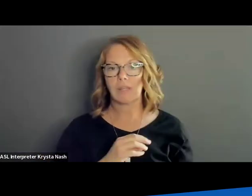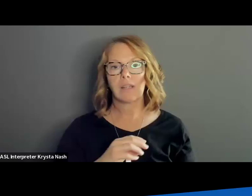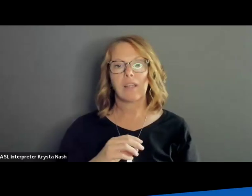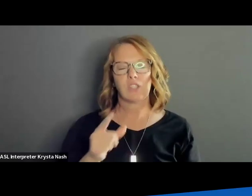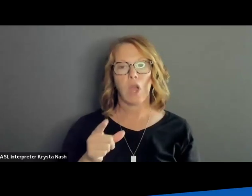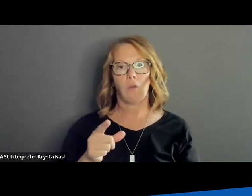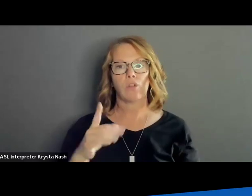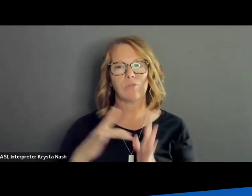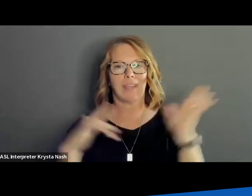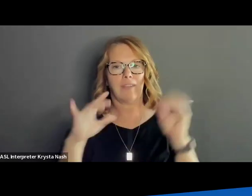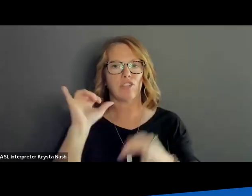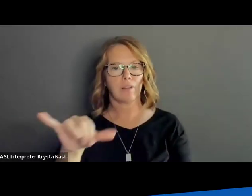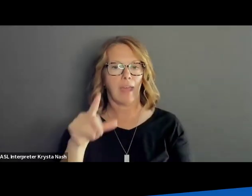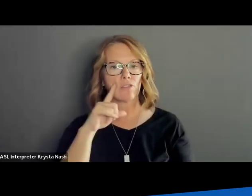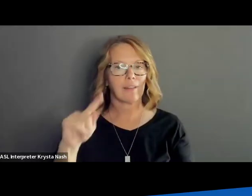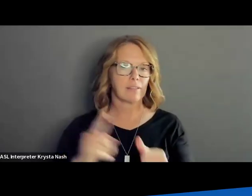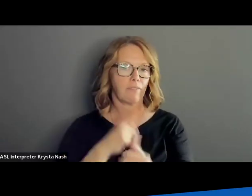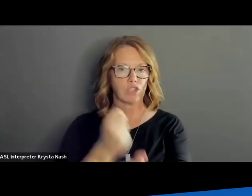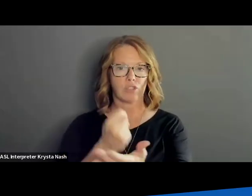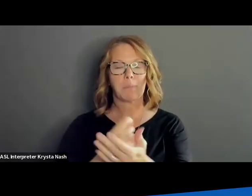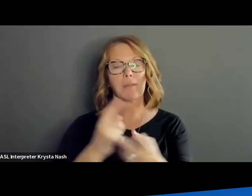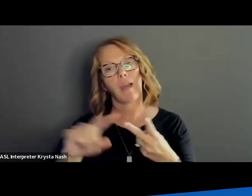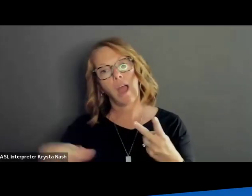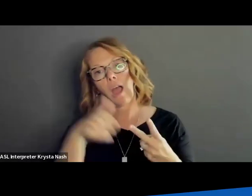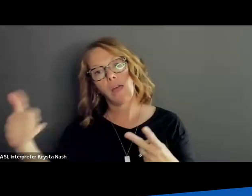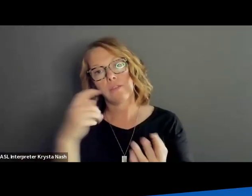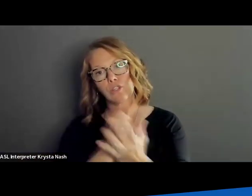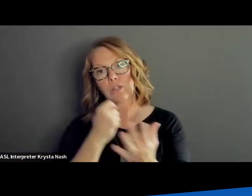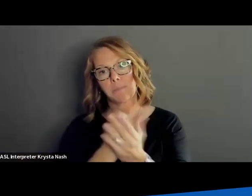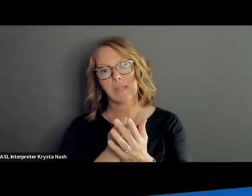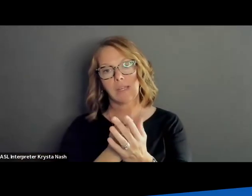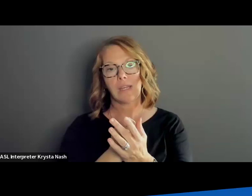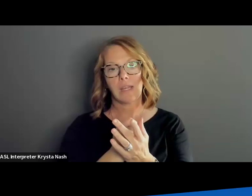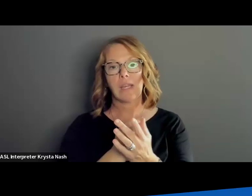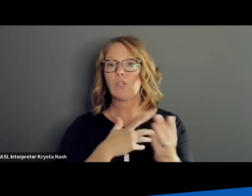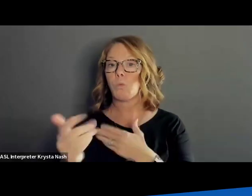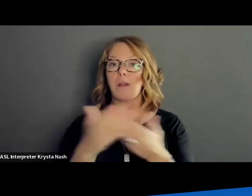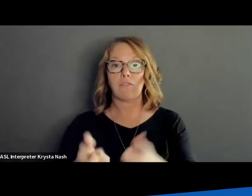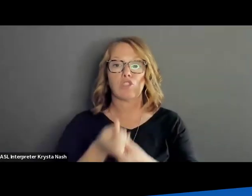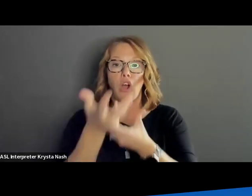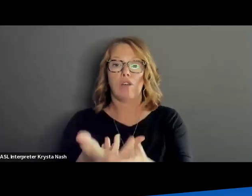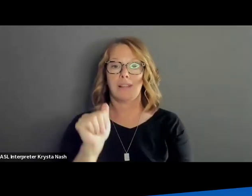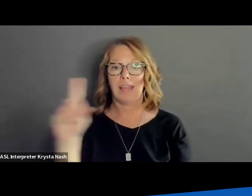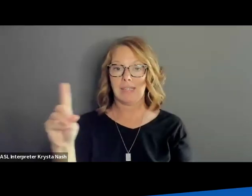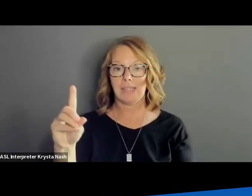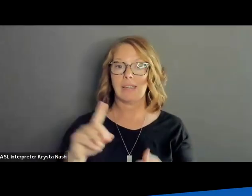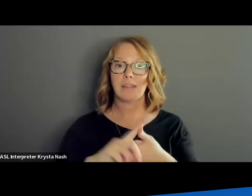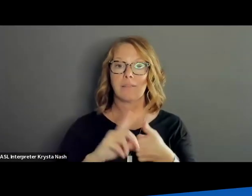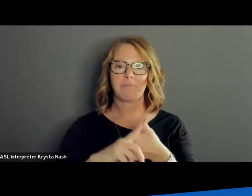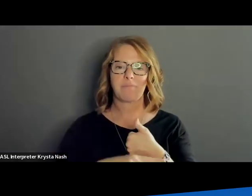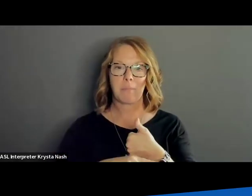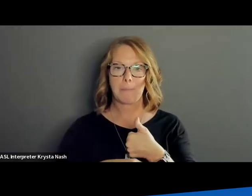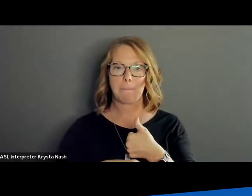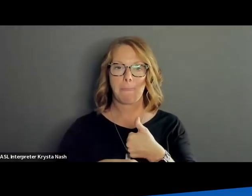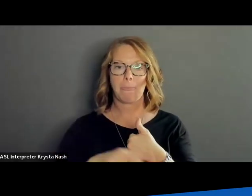hypotension. So that's the first treatment. The second treatment is to remove whatever is causing the AD. Number one cause is